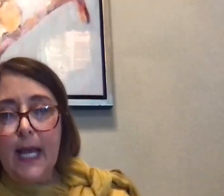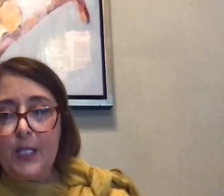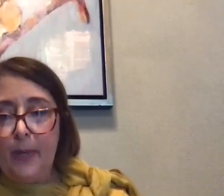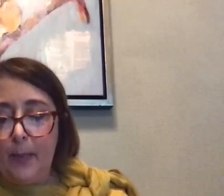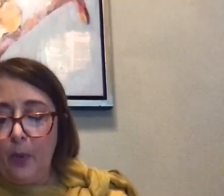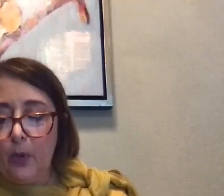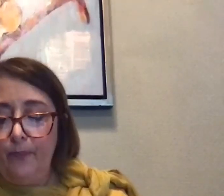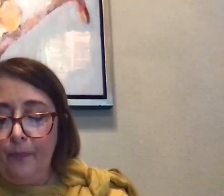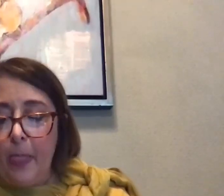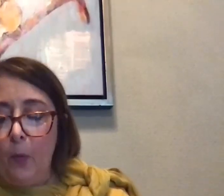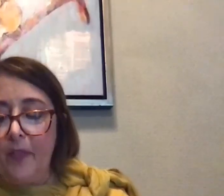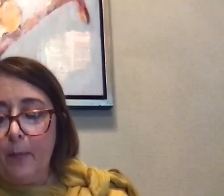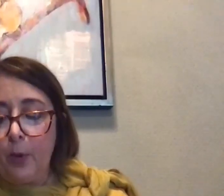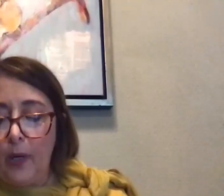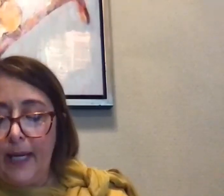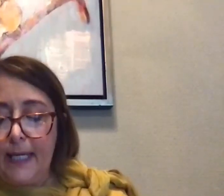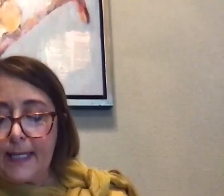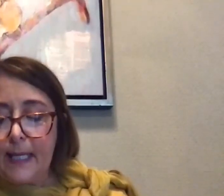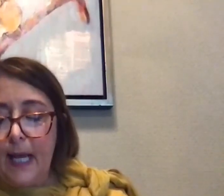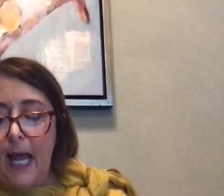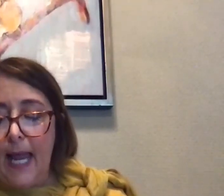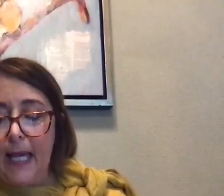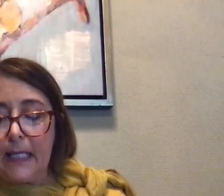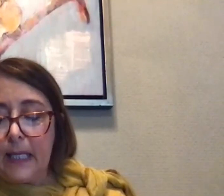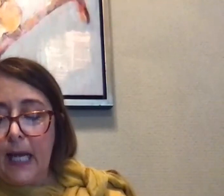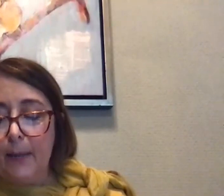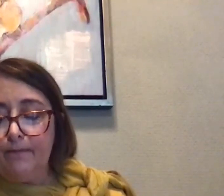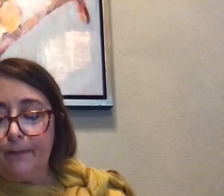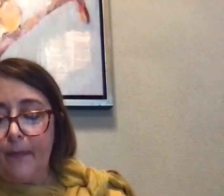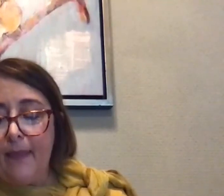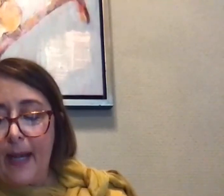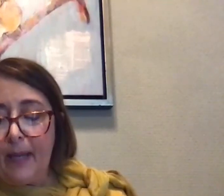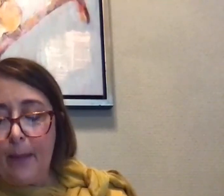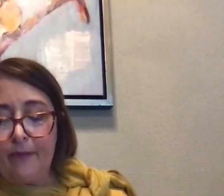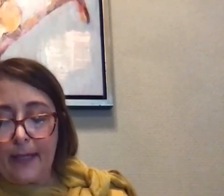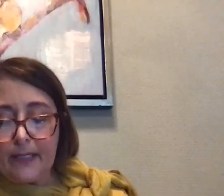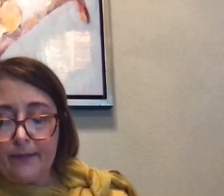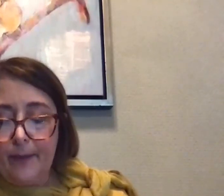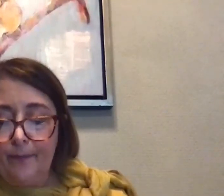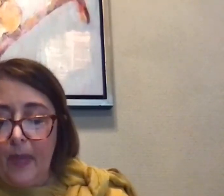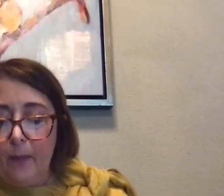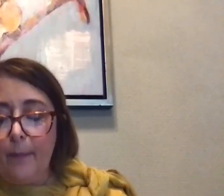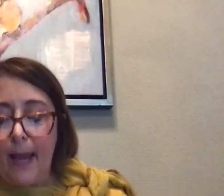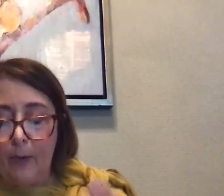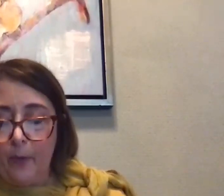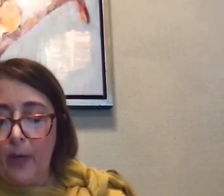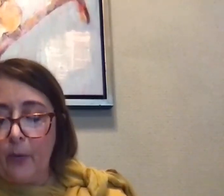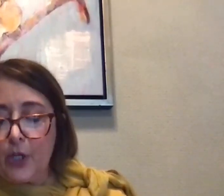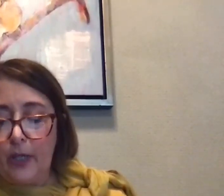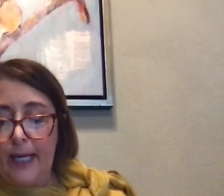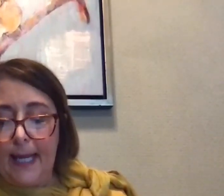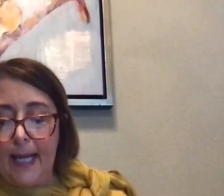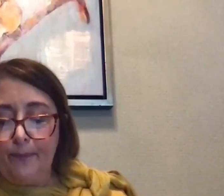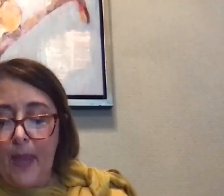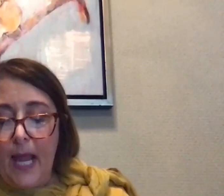means to people with employees, and that became effective back with the